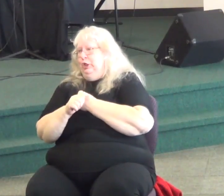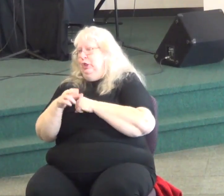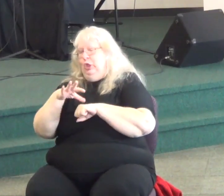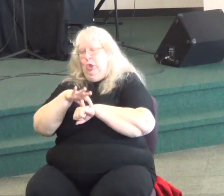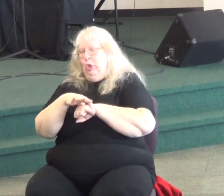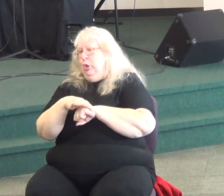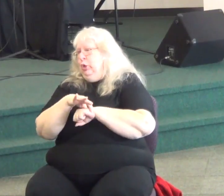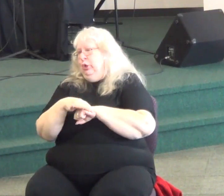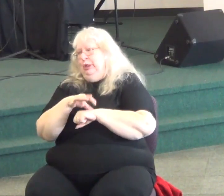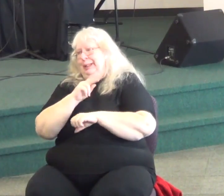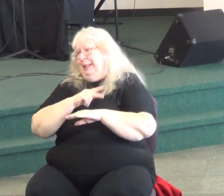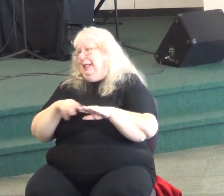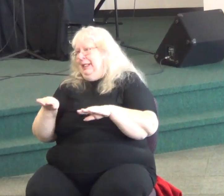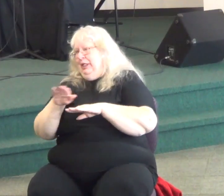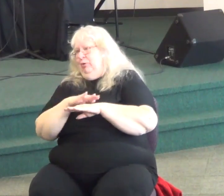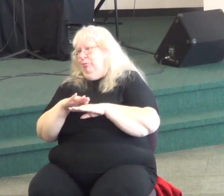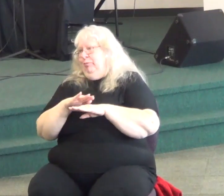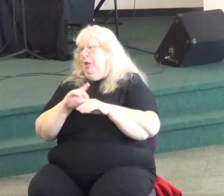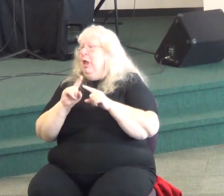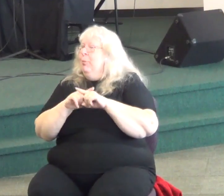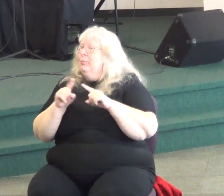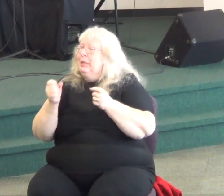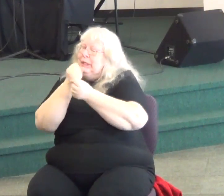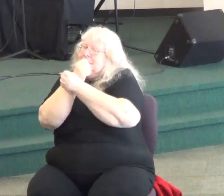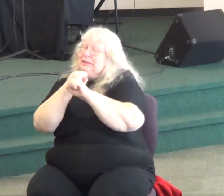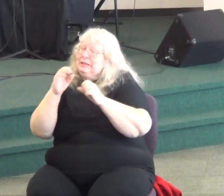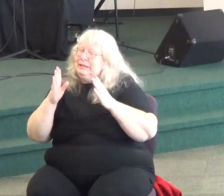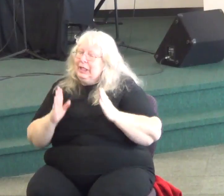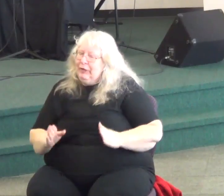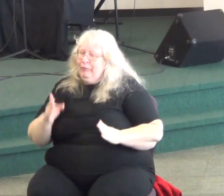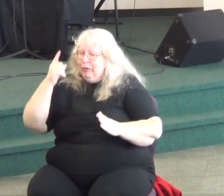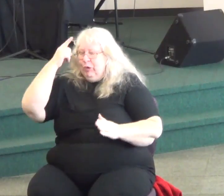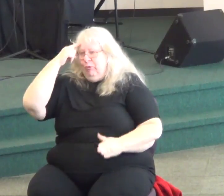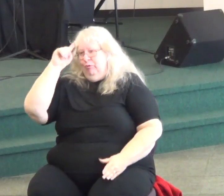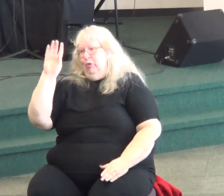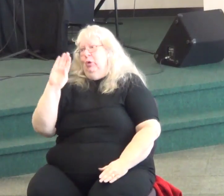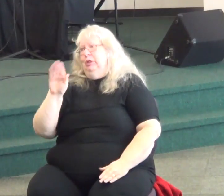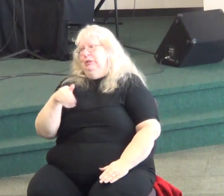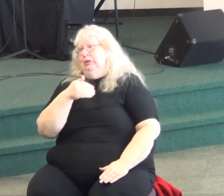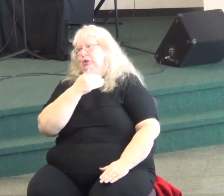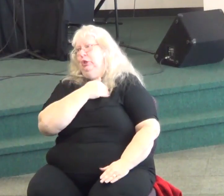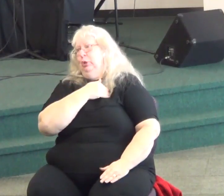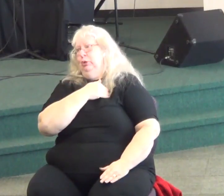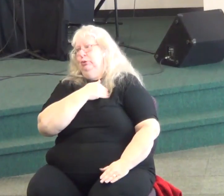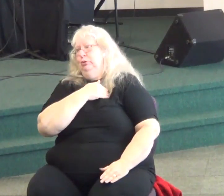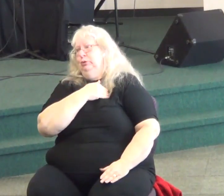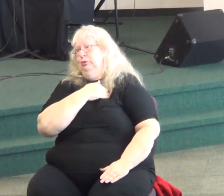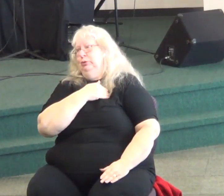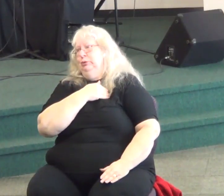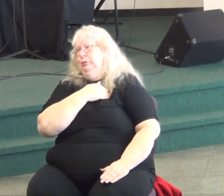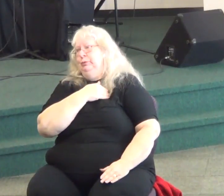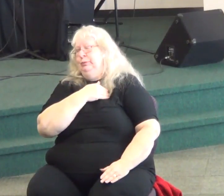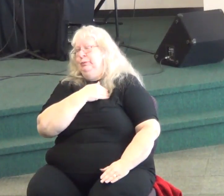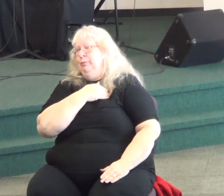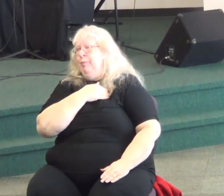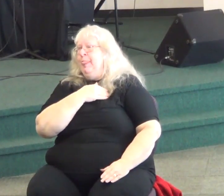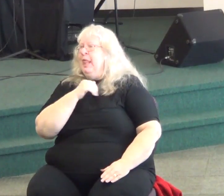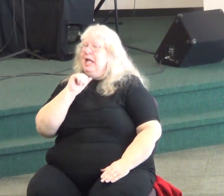He's the Savior of our souls. He's not a threat to the people that are worried about him. He had no